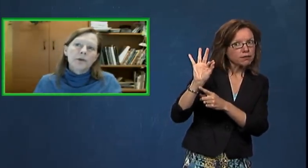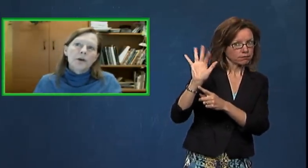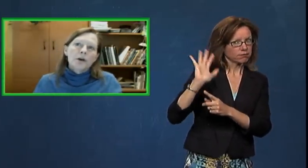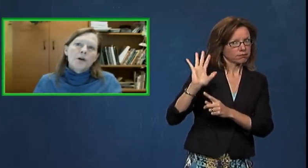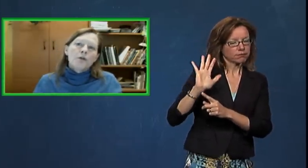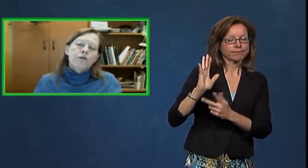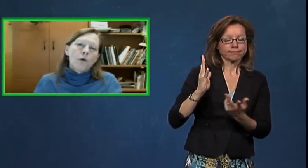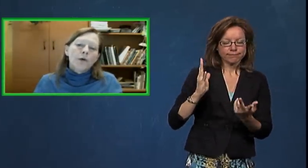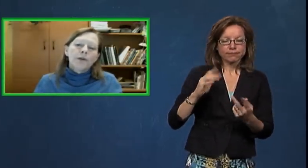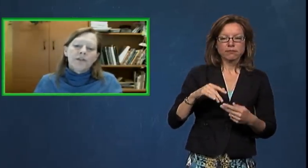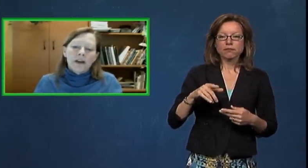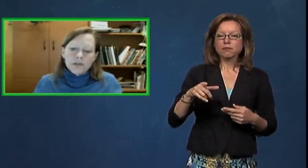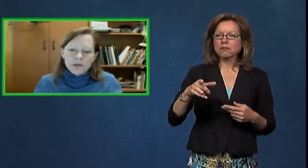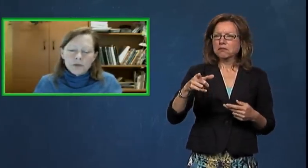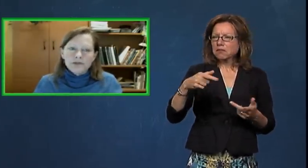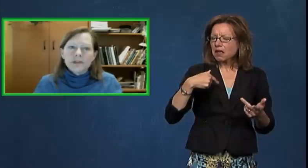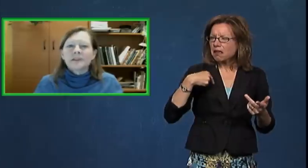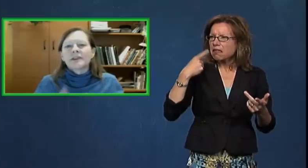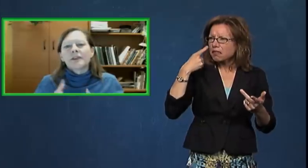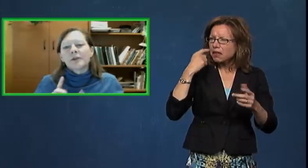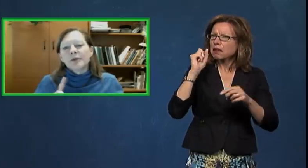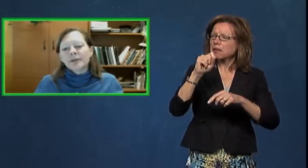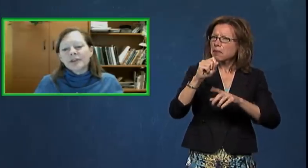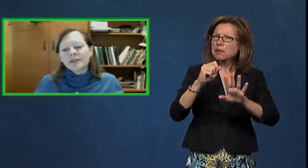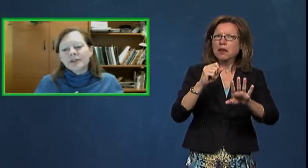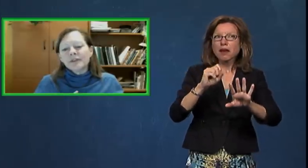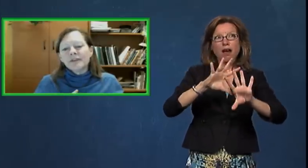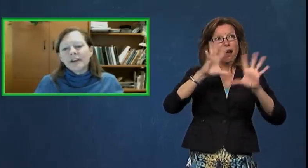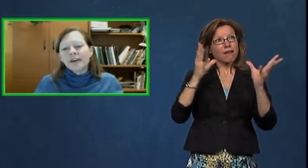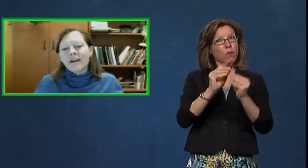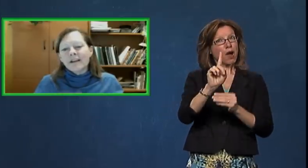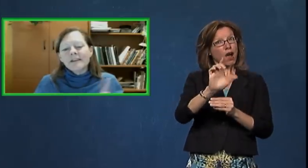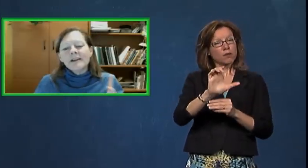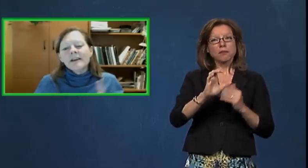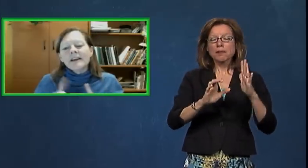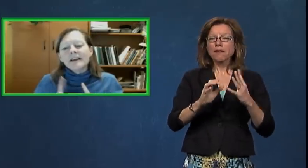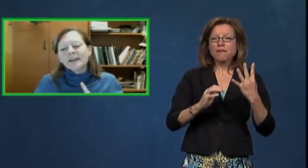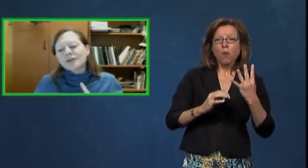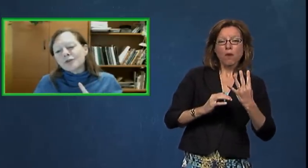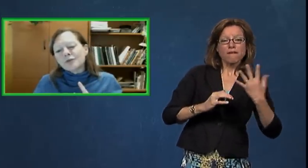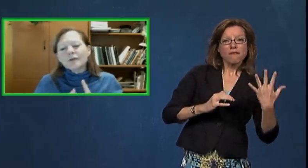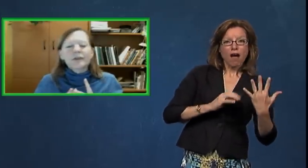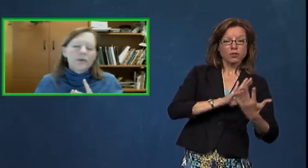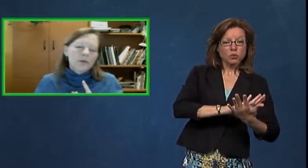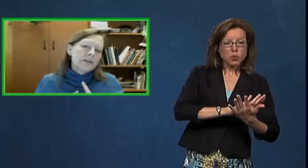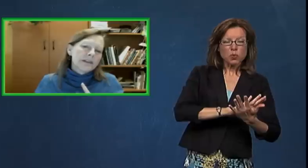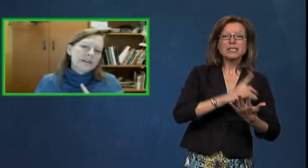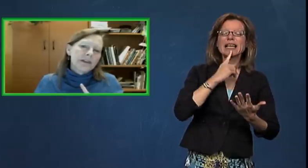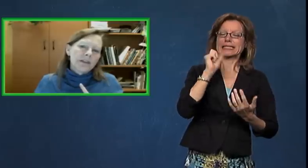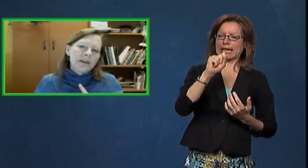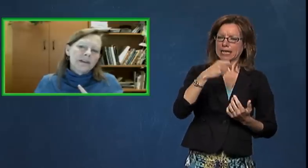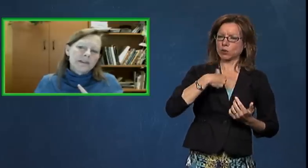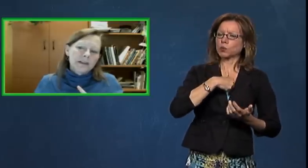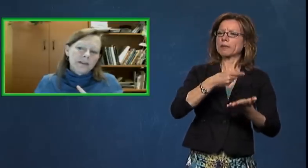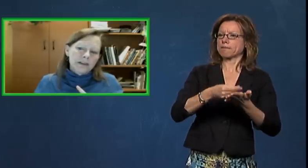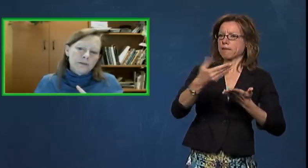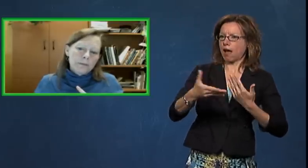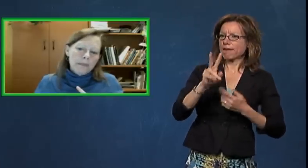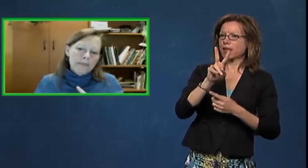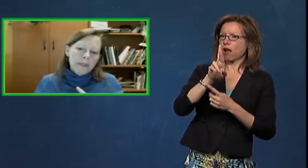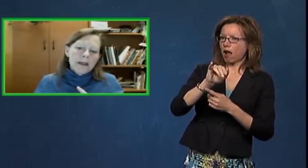about 4 or 5 schools that said they purchased VRI and 2 or 3 that said they